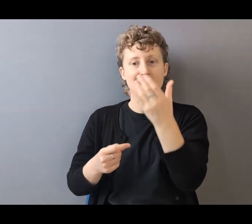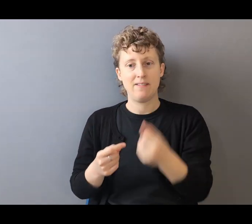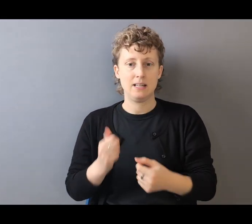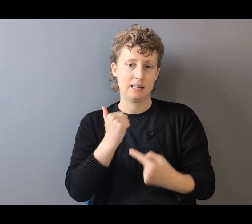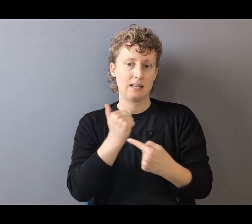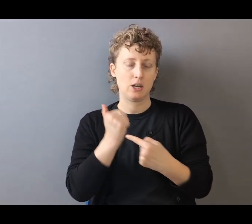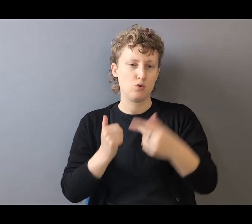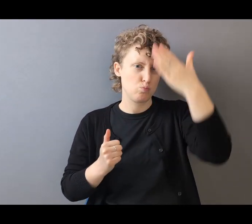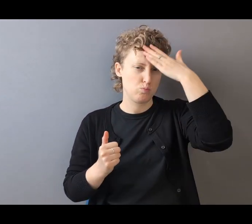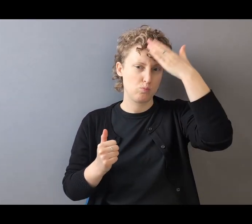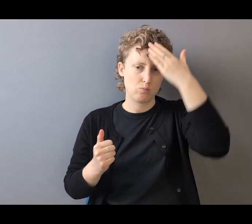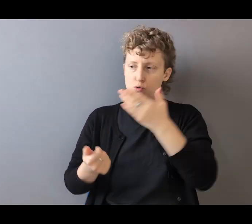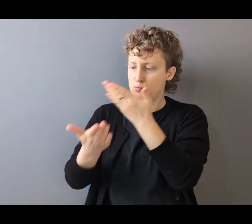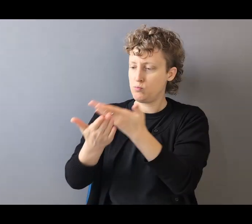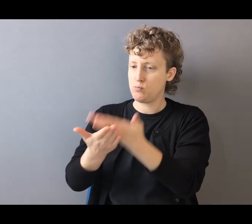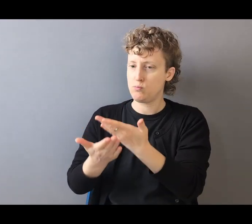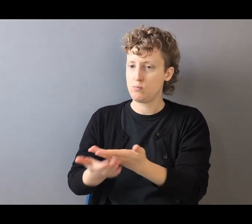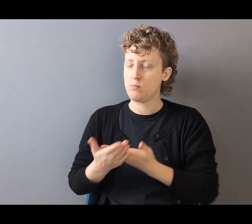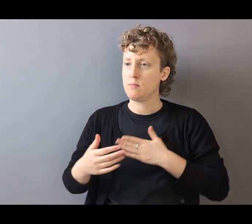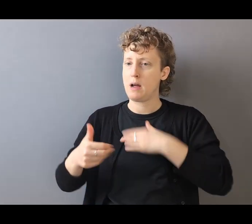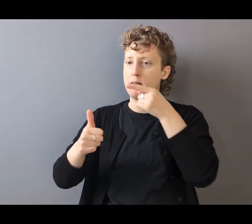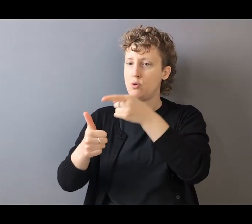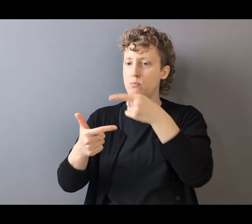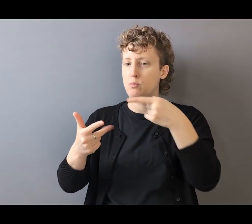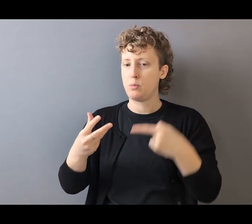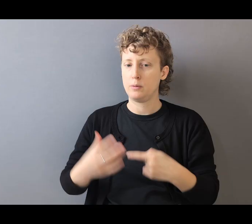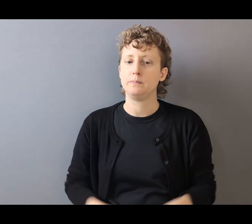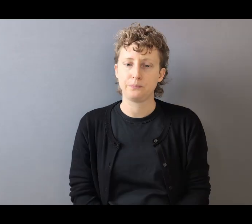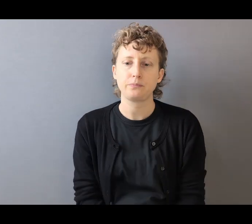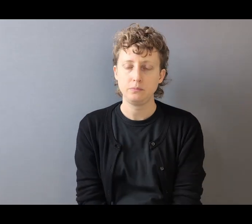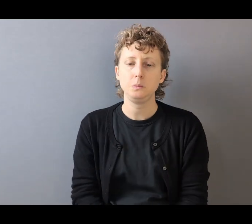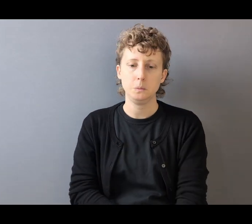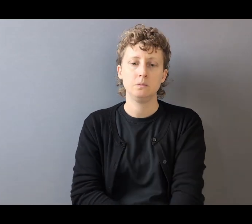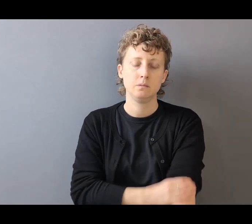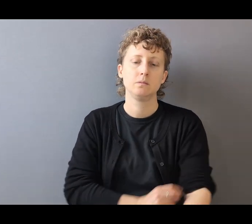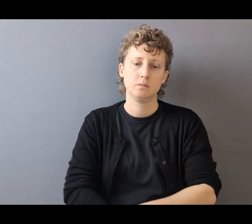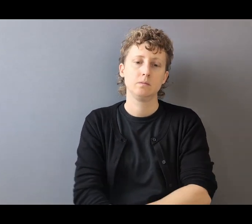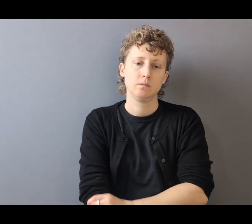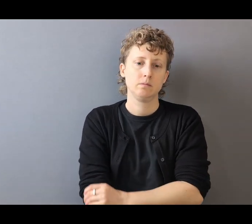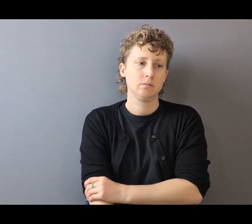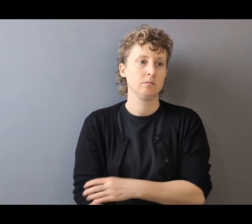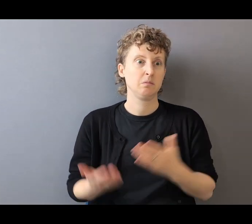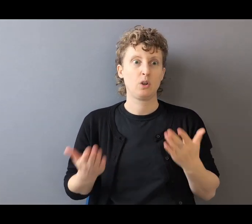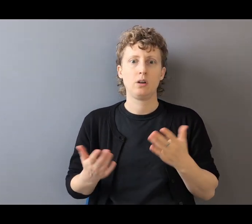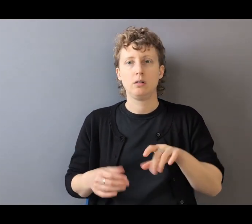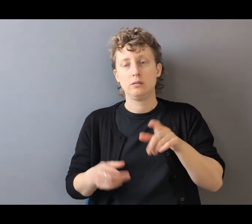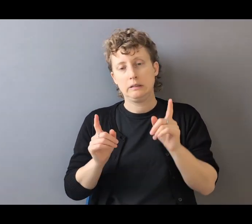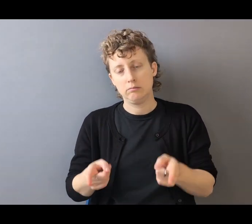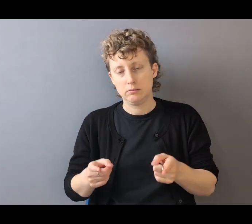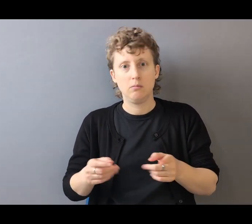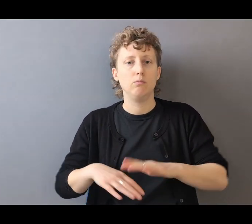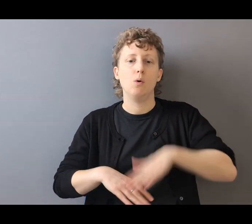another point that has also been mentioned today is the need for accessibility professionals. I think it's one of the conclusions that we have from the Web